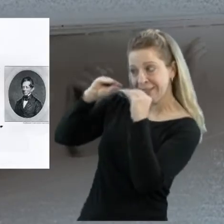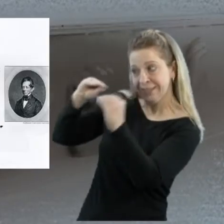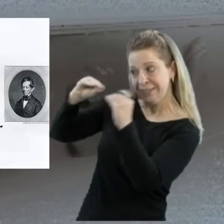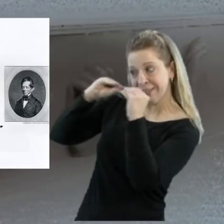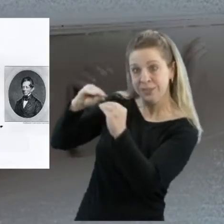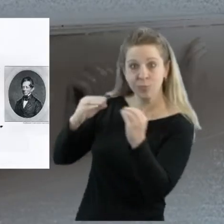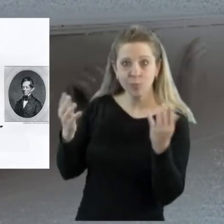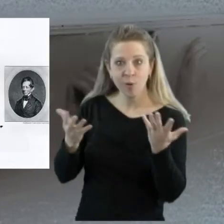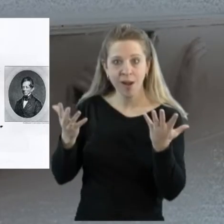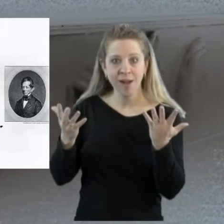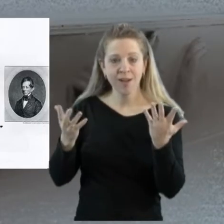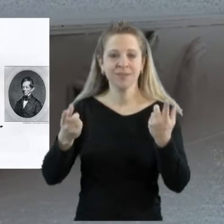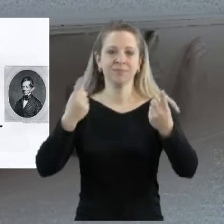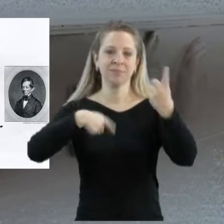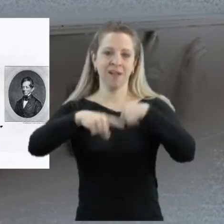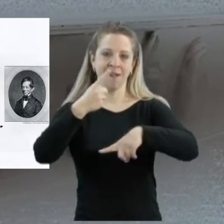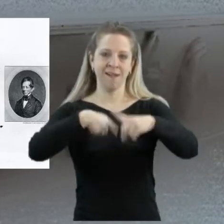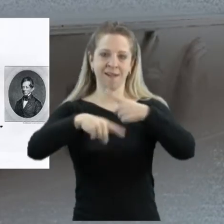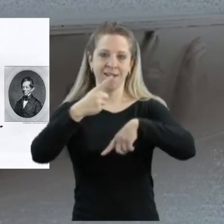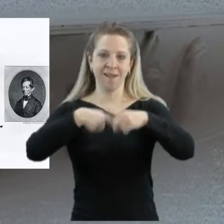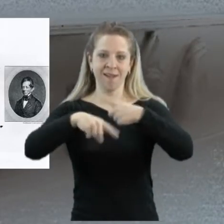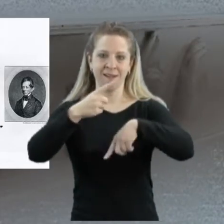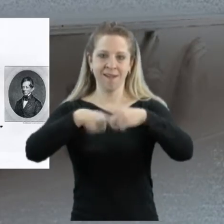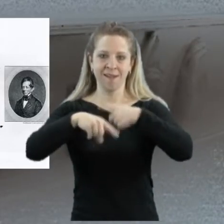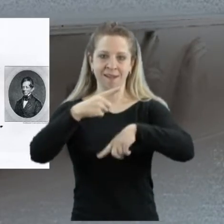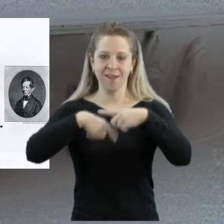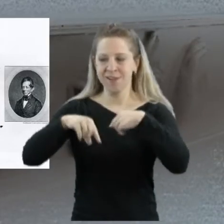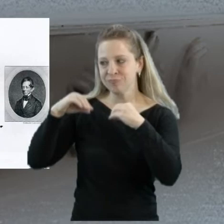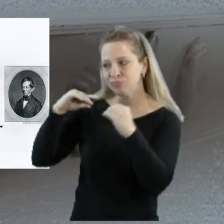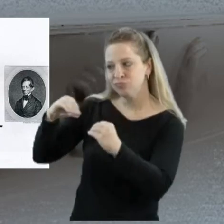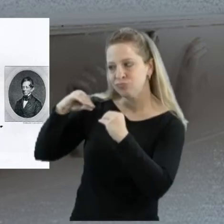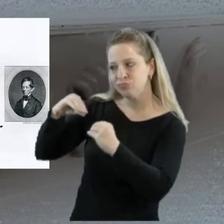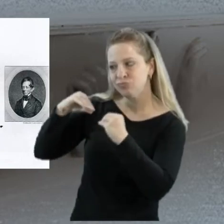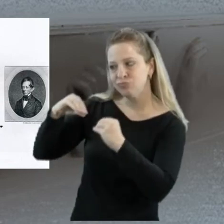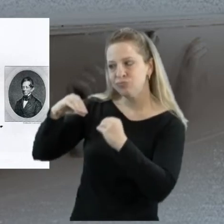Moseley and Clerc taught Gallaudet sign language.